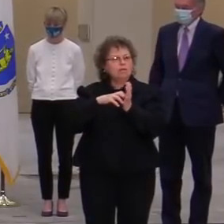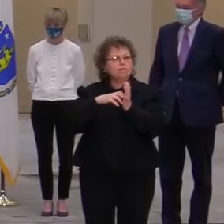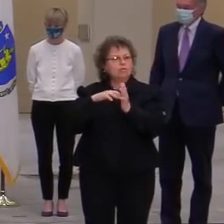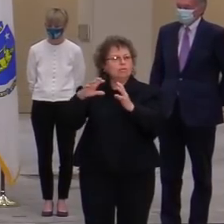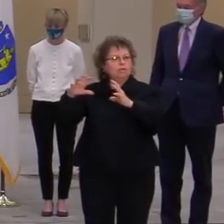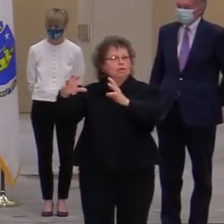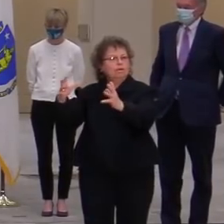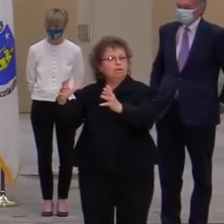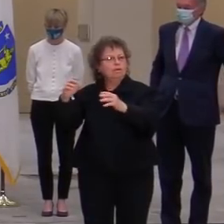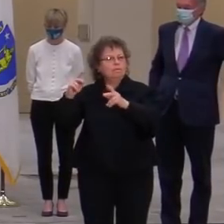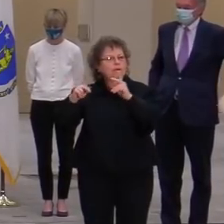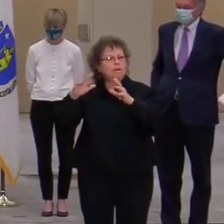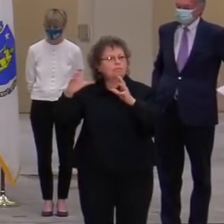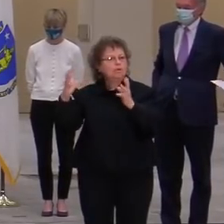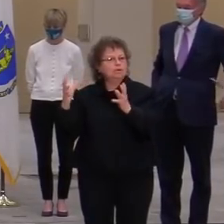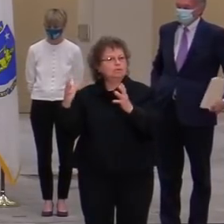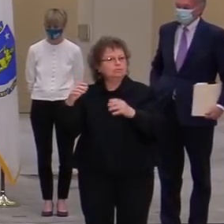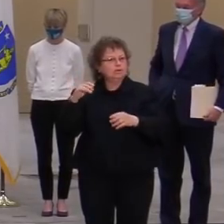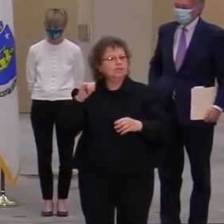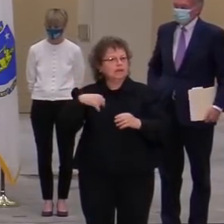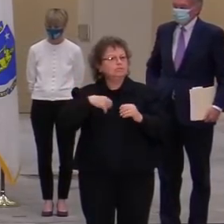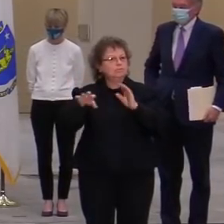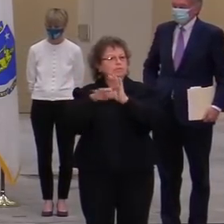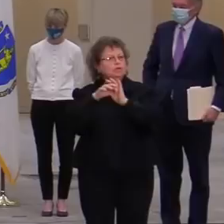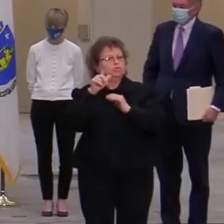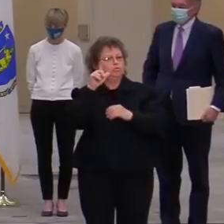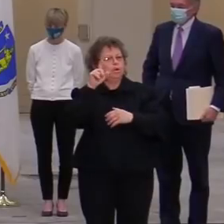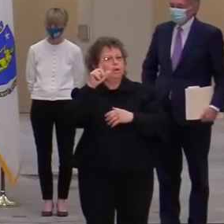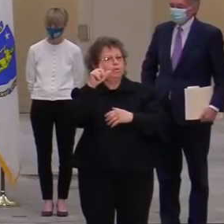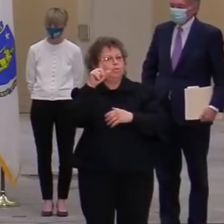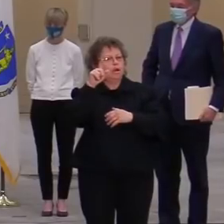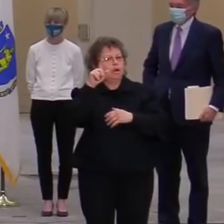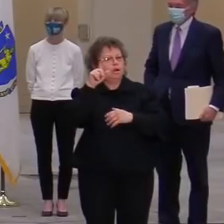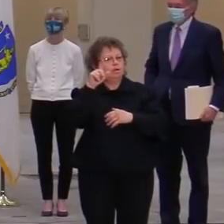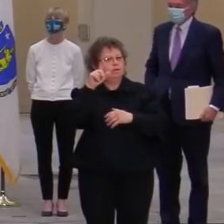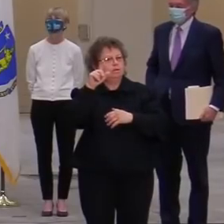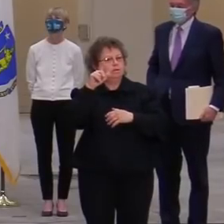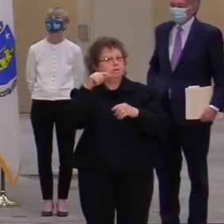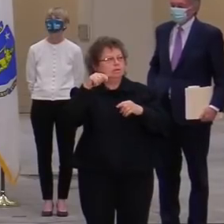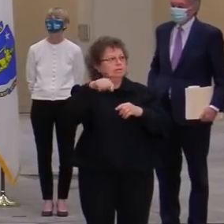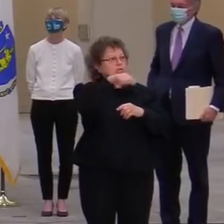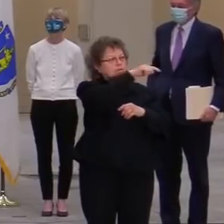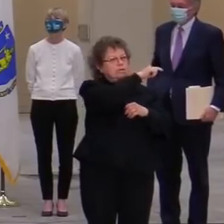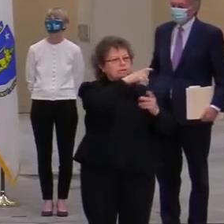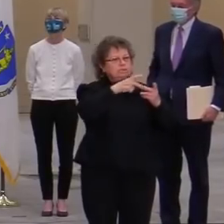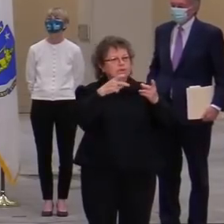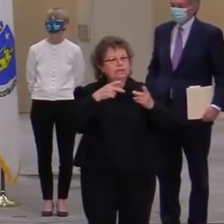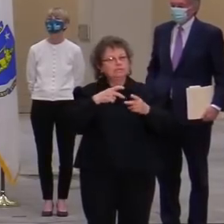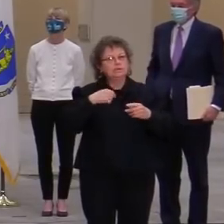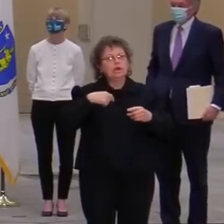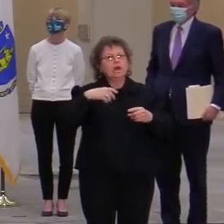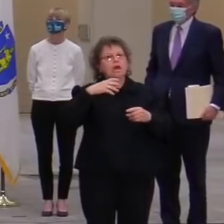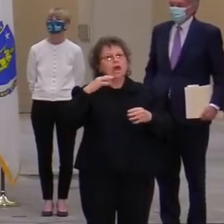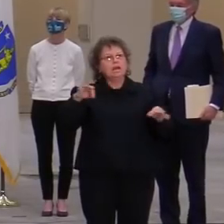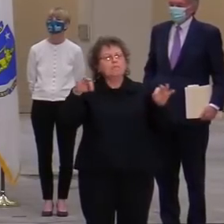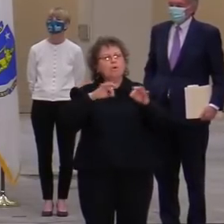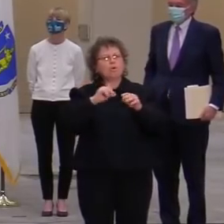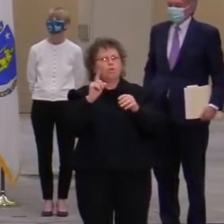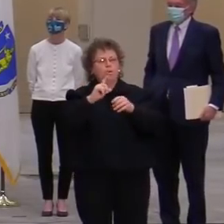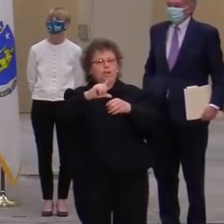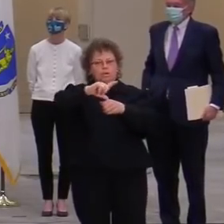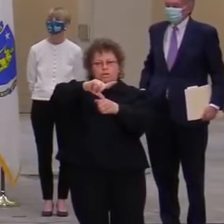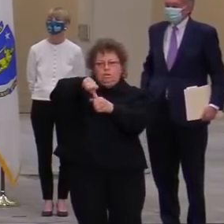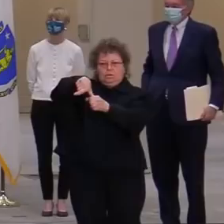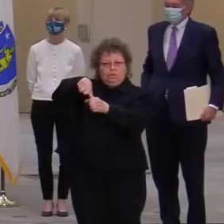And I think originally, our original thinking was proximity was important. In some cases,